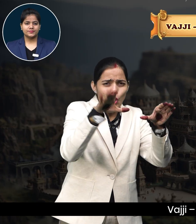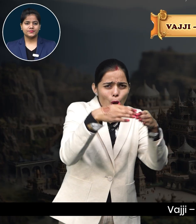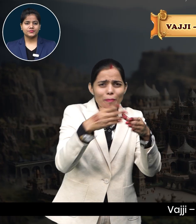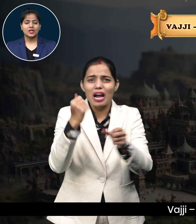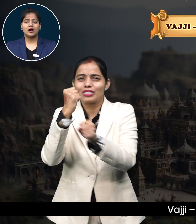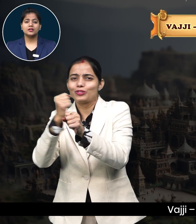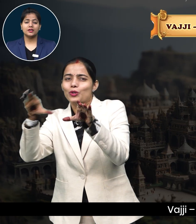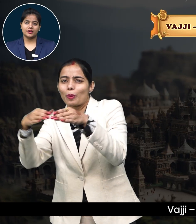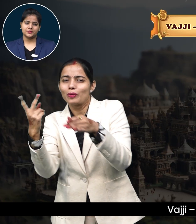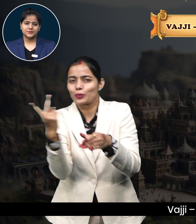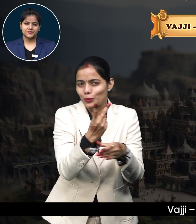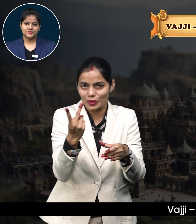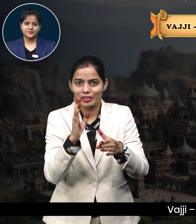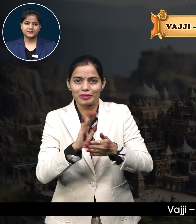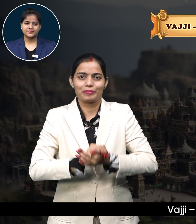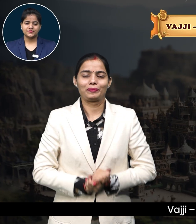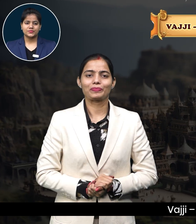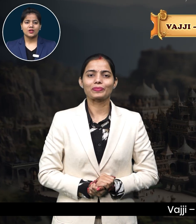Vajji, a Ghana.